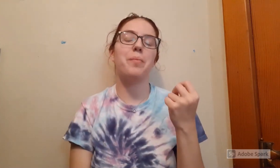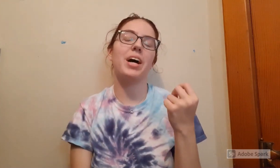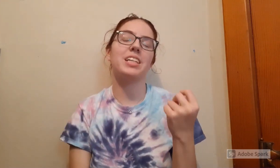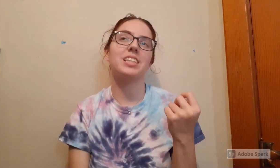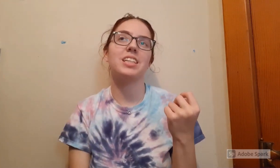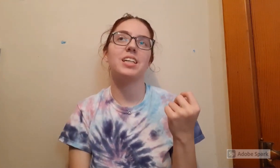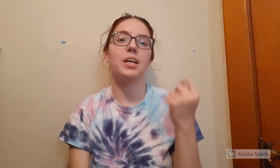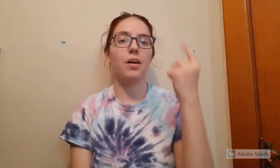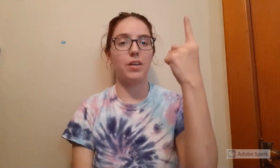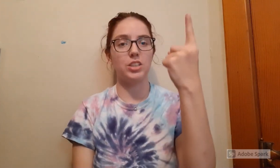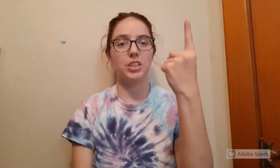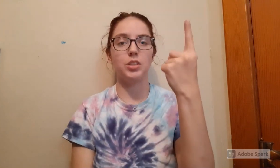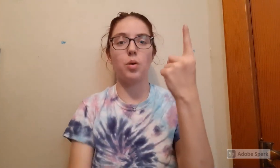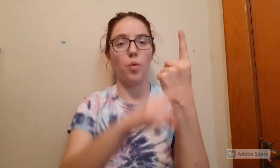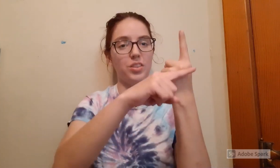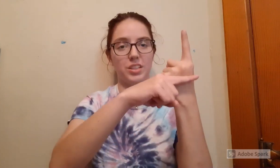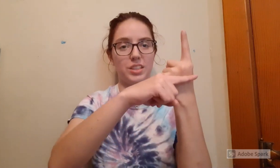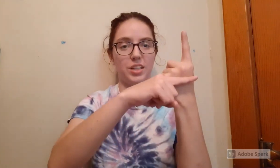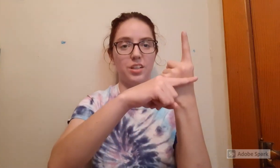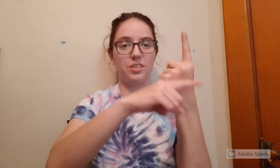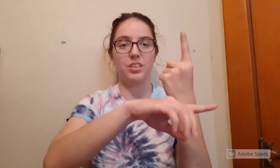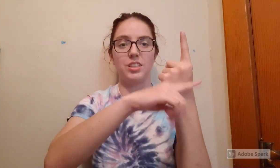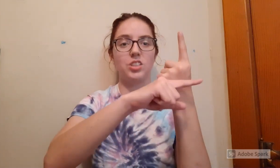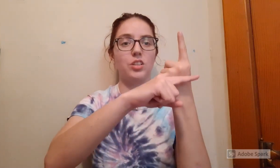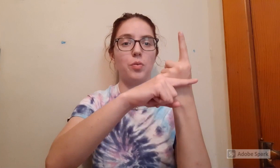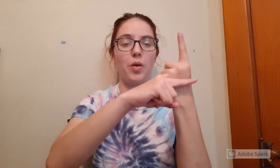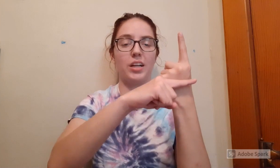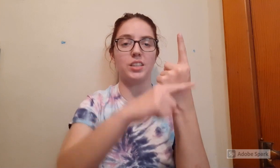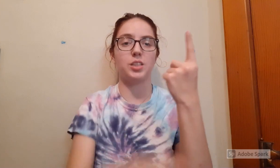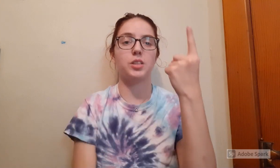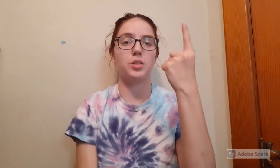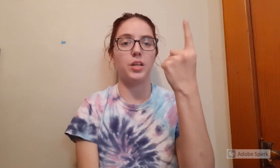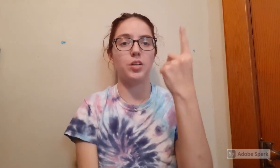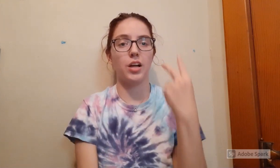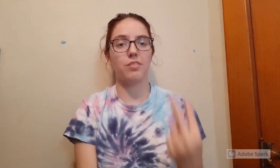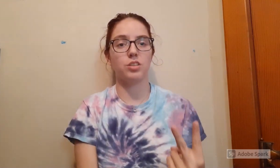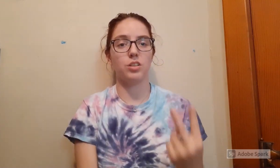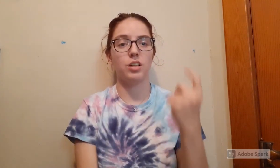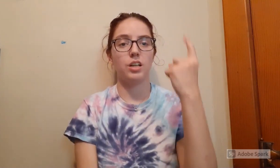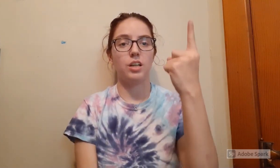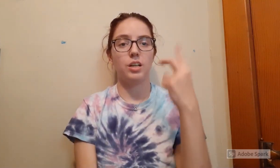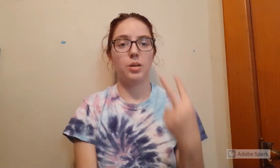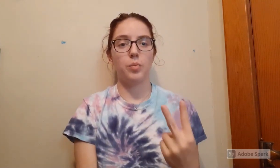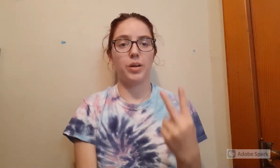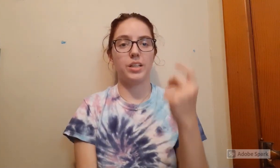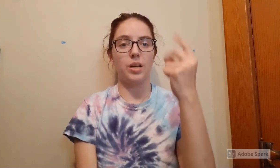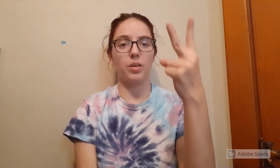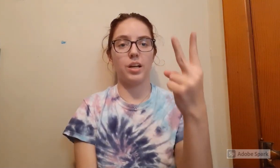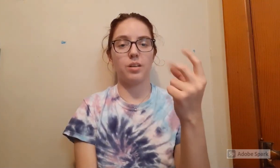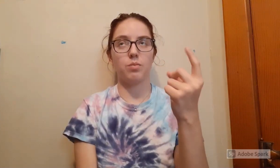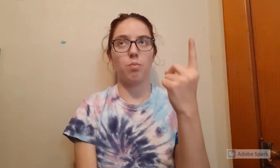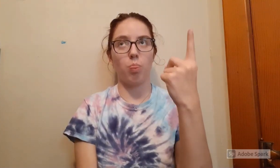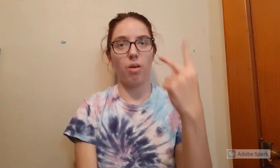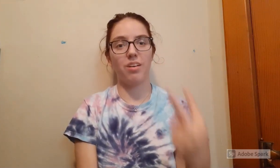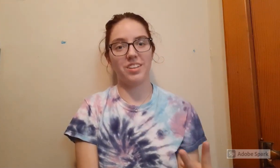But eventually you don't want this here. This is just for practice. So then you'll have to bring it down like